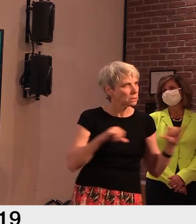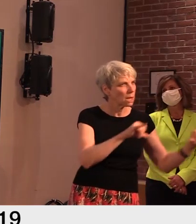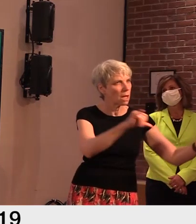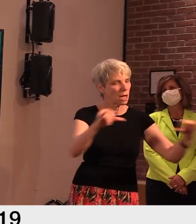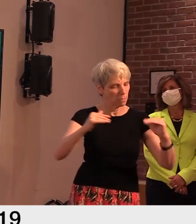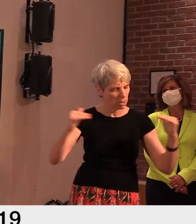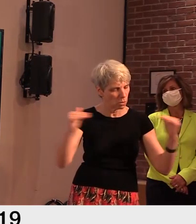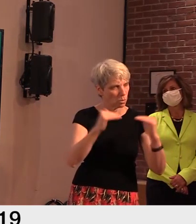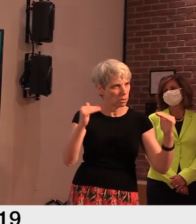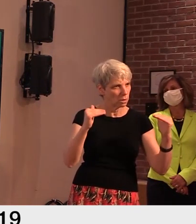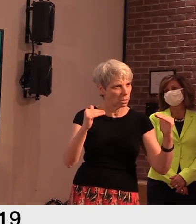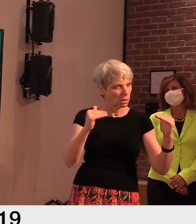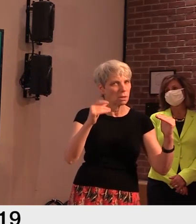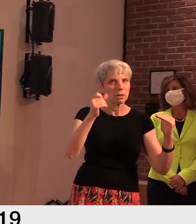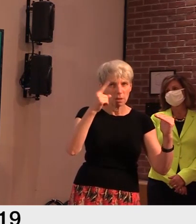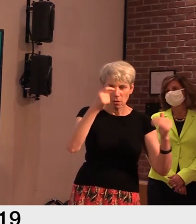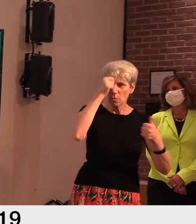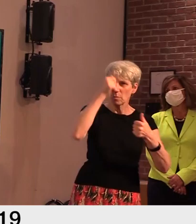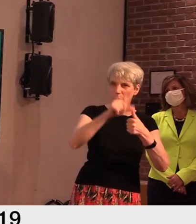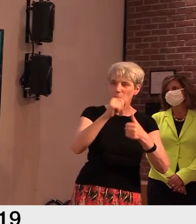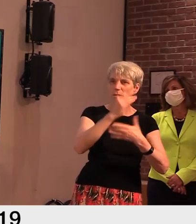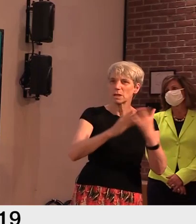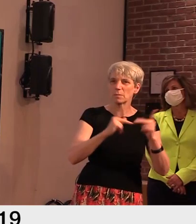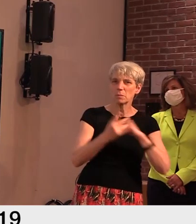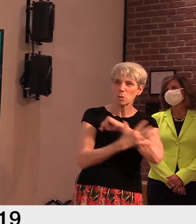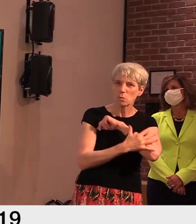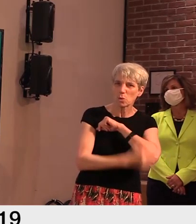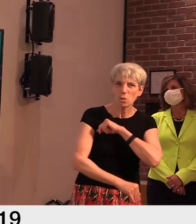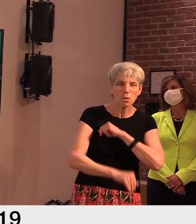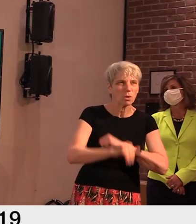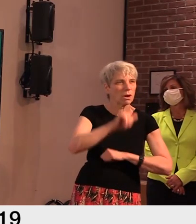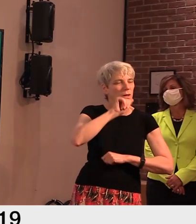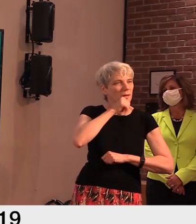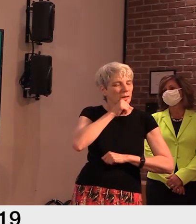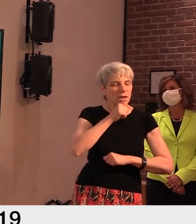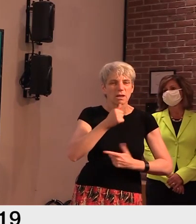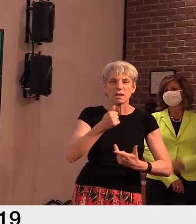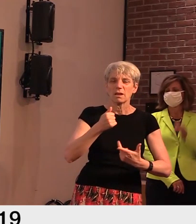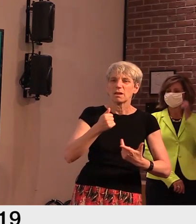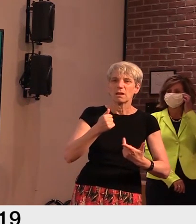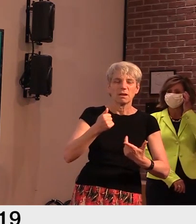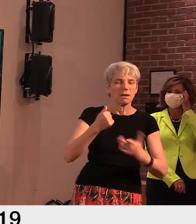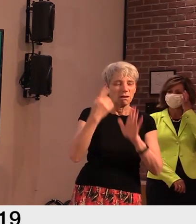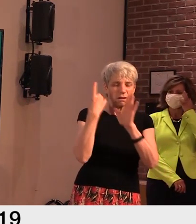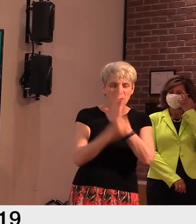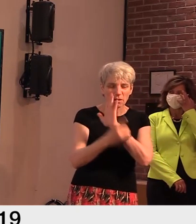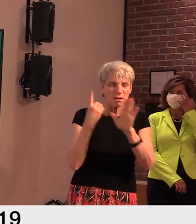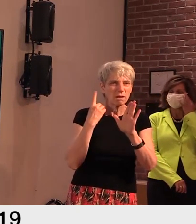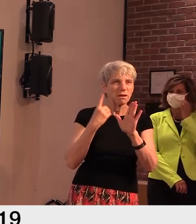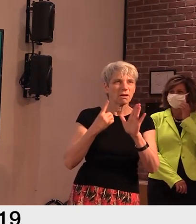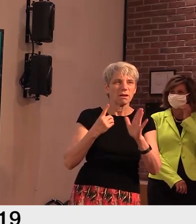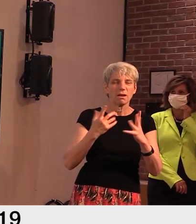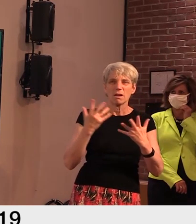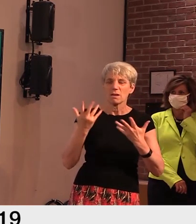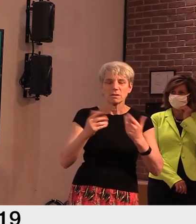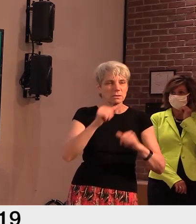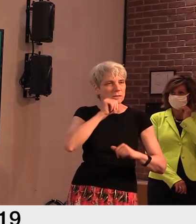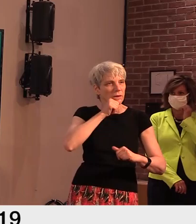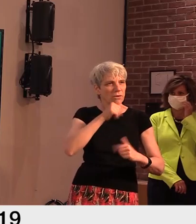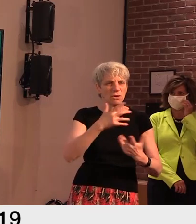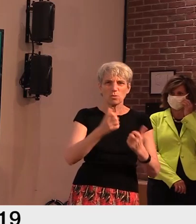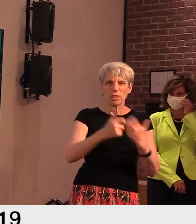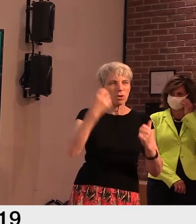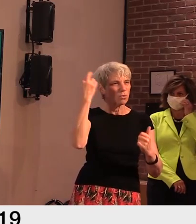Health equity exists only when all people have a fair and just opportunity to be healthy,